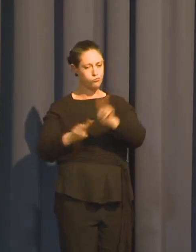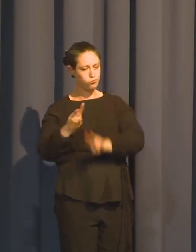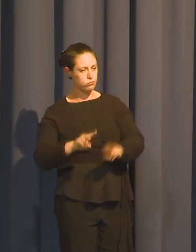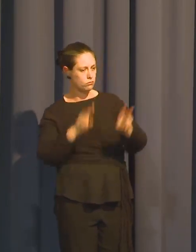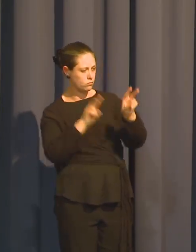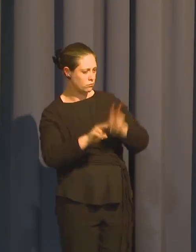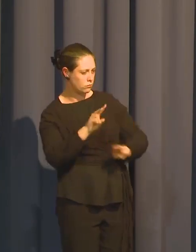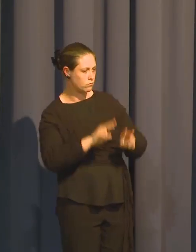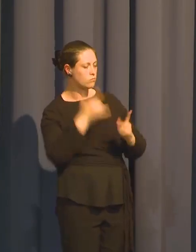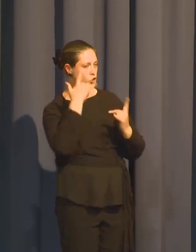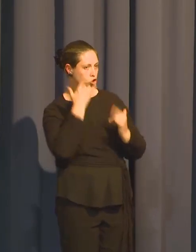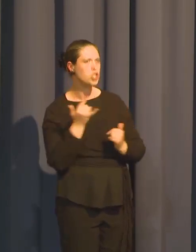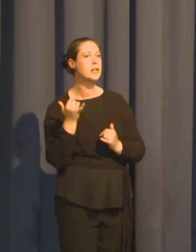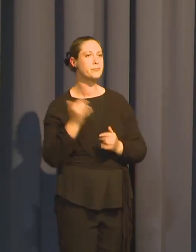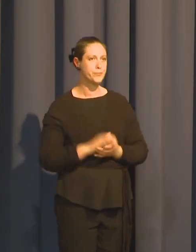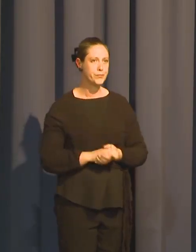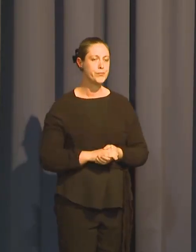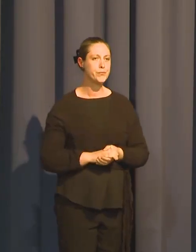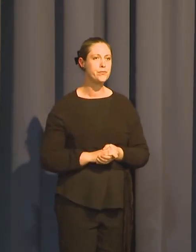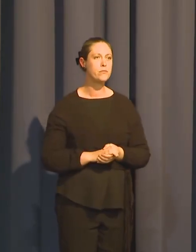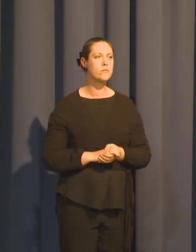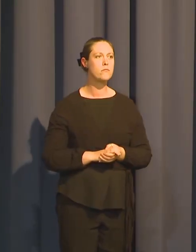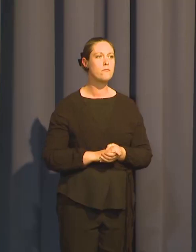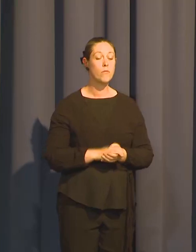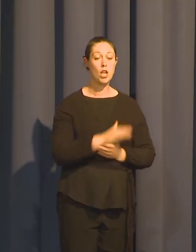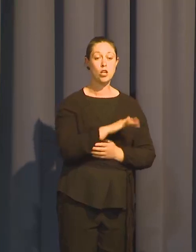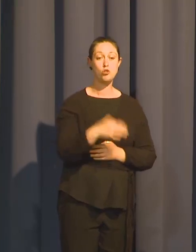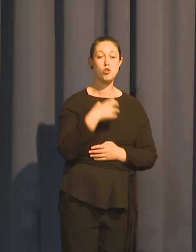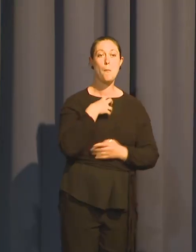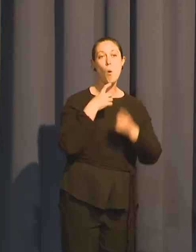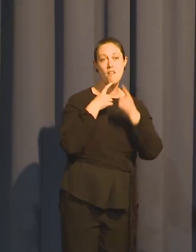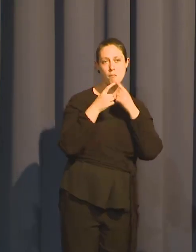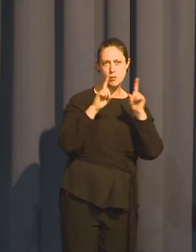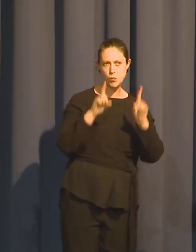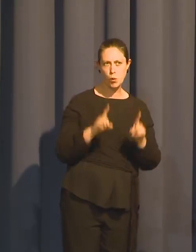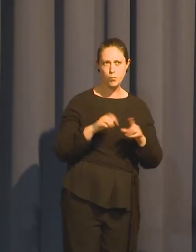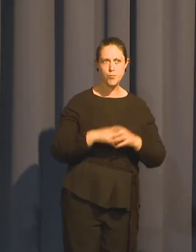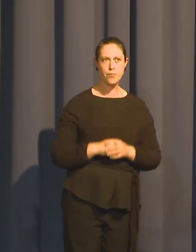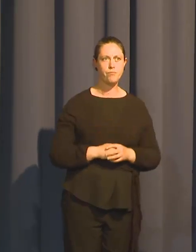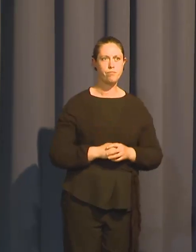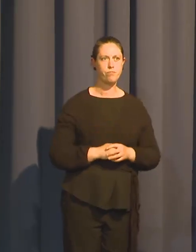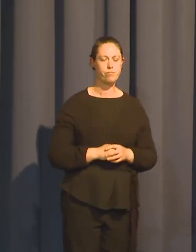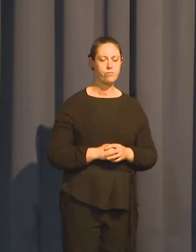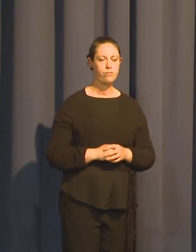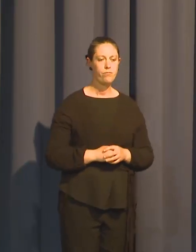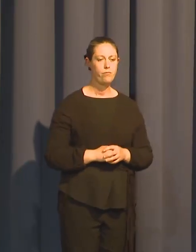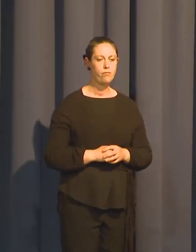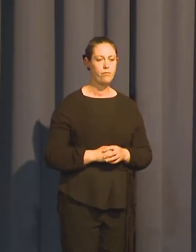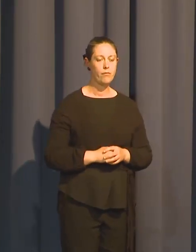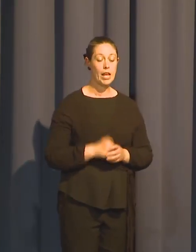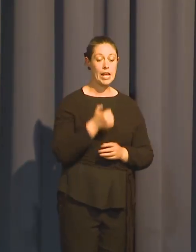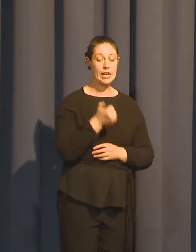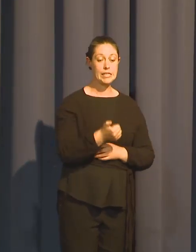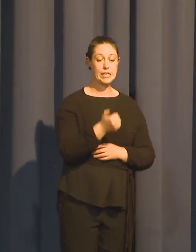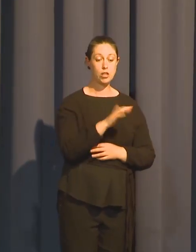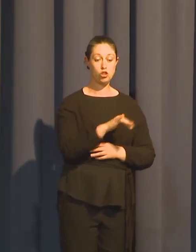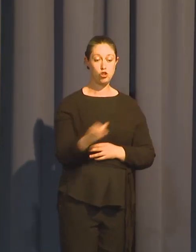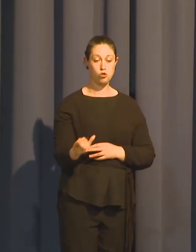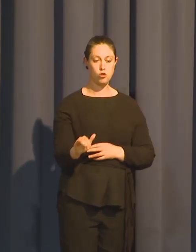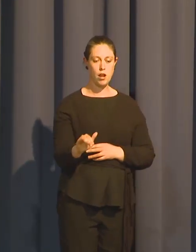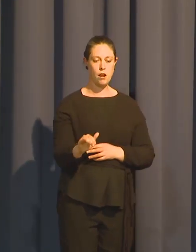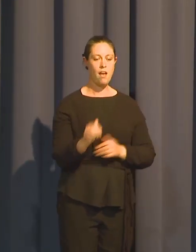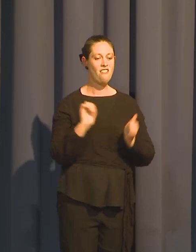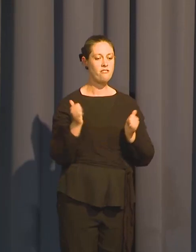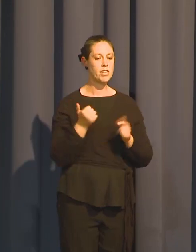Okay, so a few more details about the children. There were 6 children that when they had a finger prick or heel